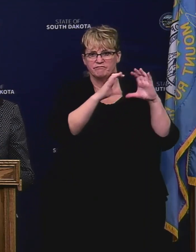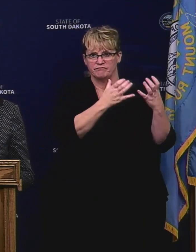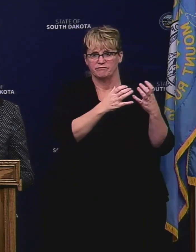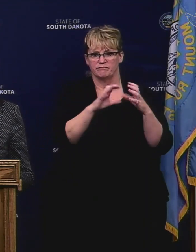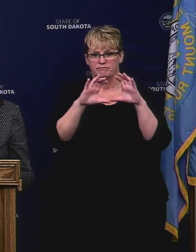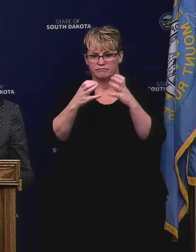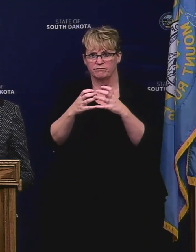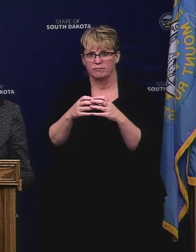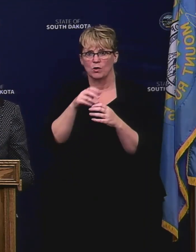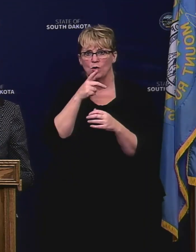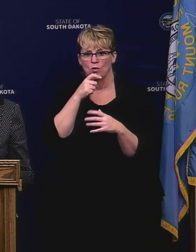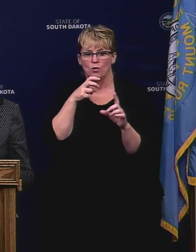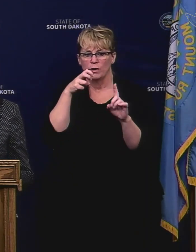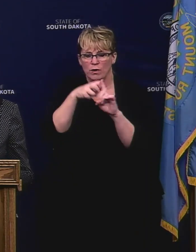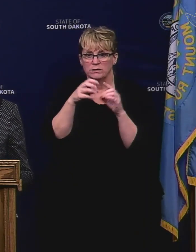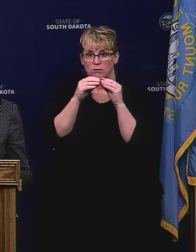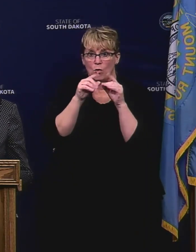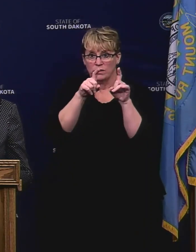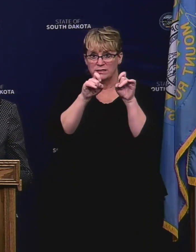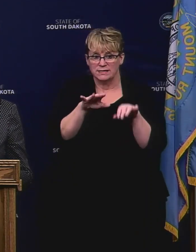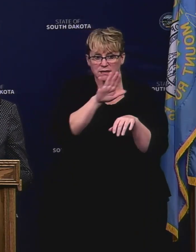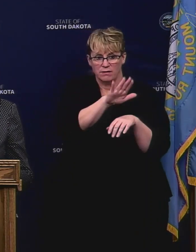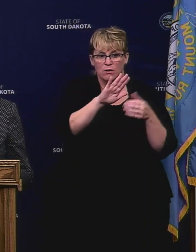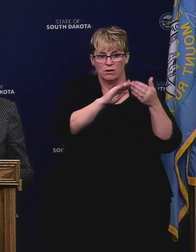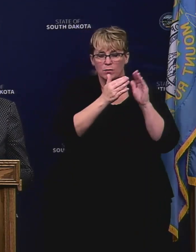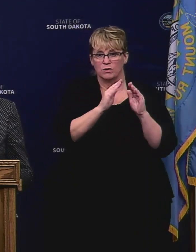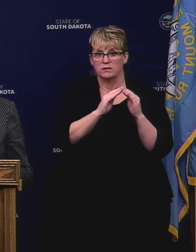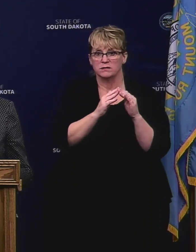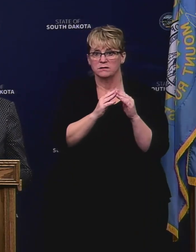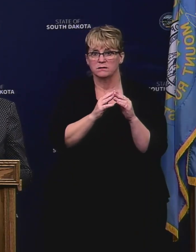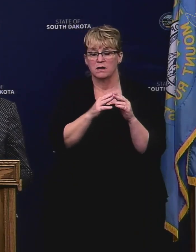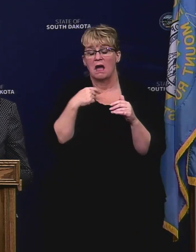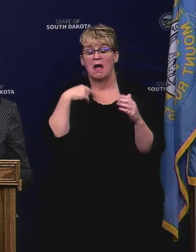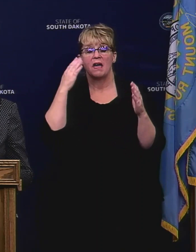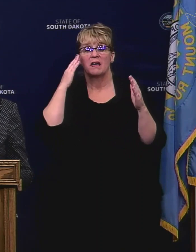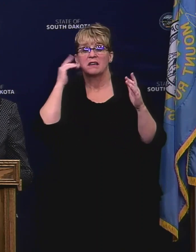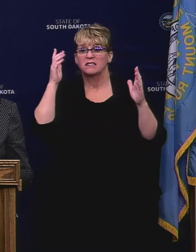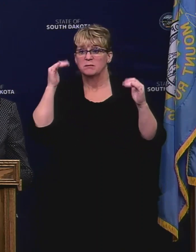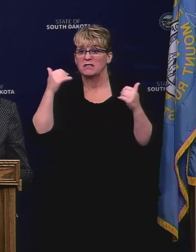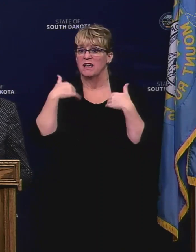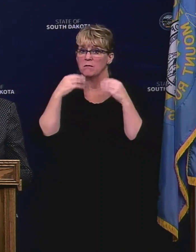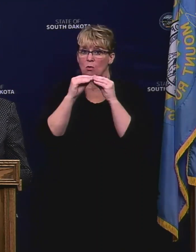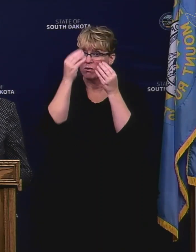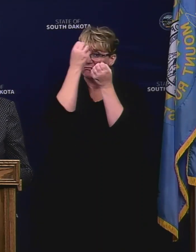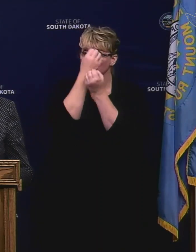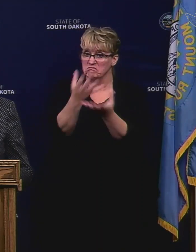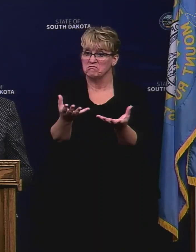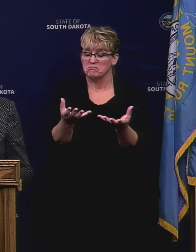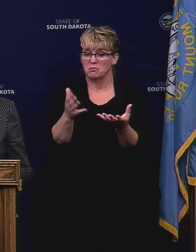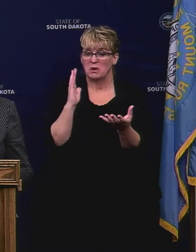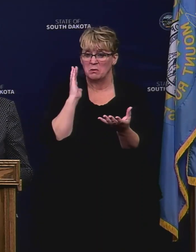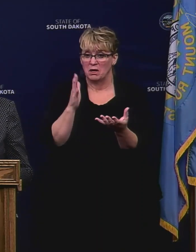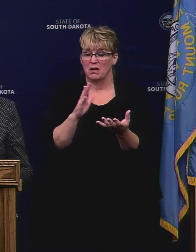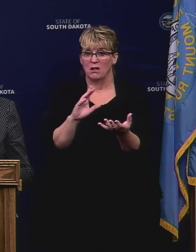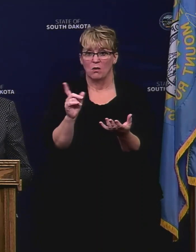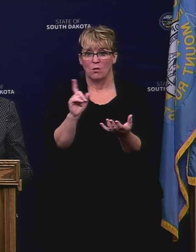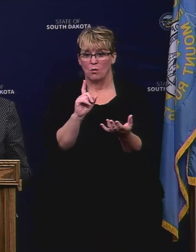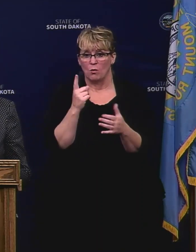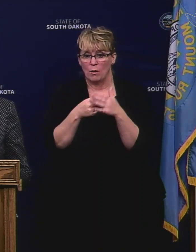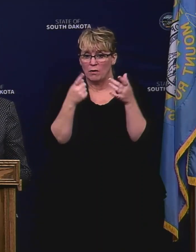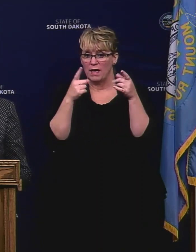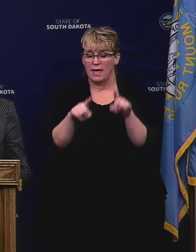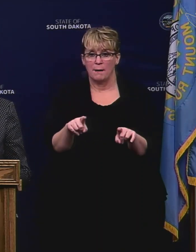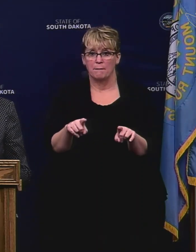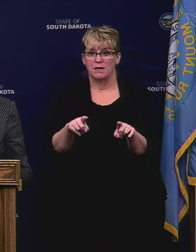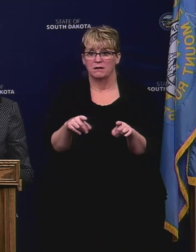have requested some additional testing in their communities. I expect that we should have more details on where we will be going